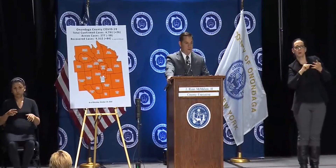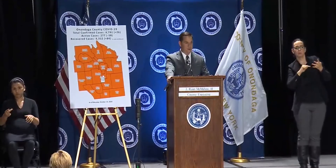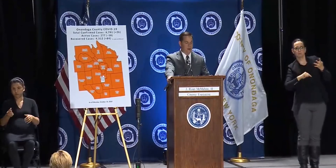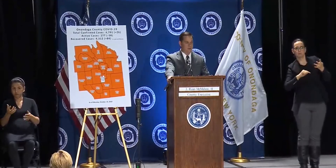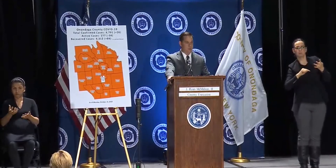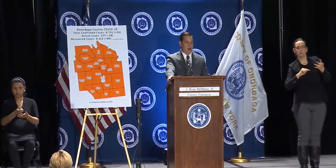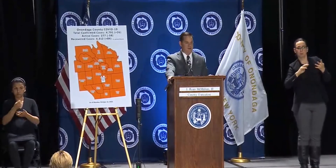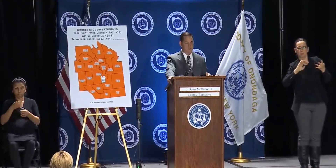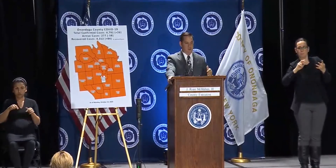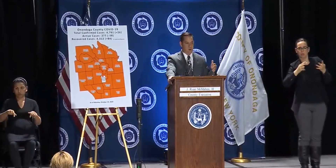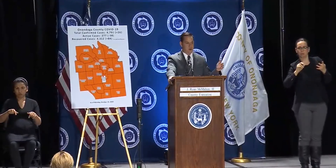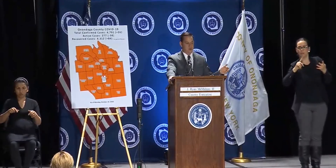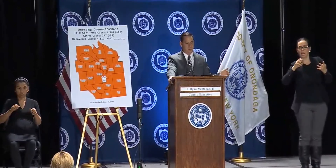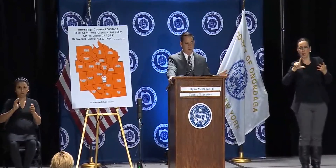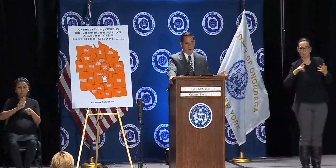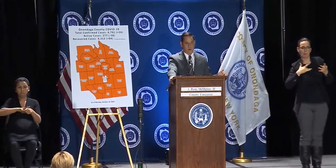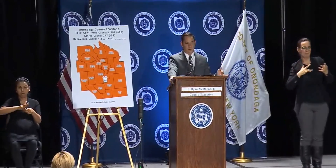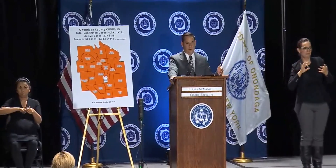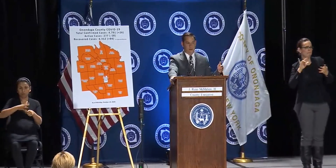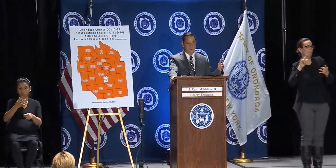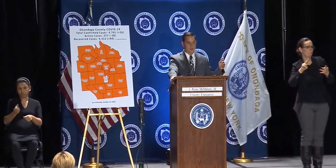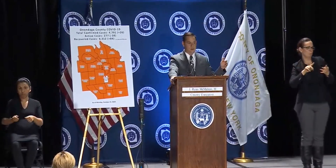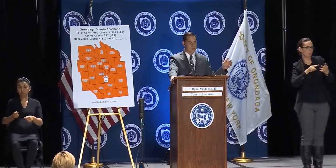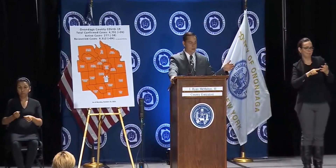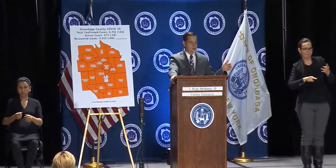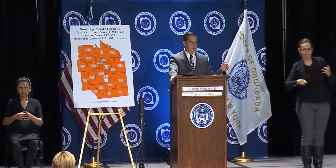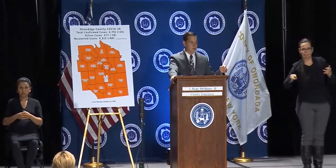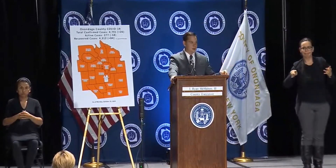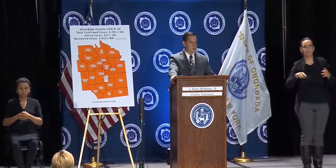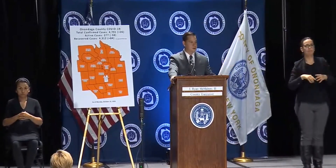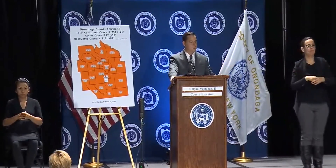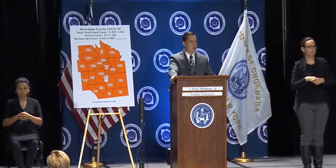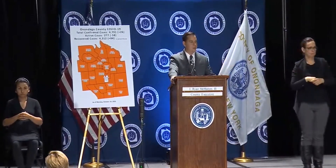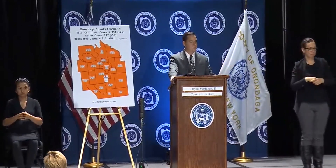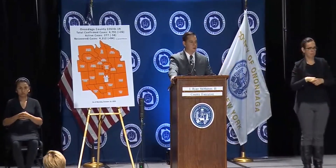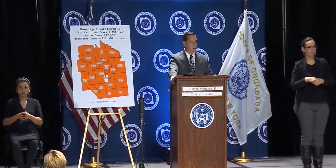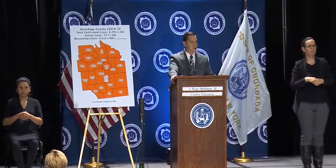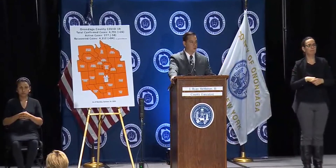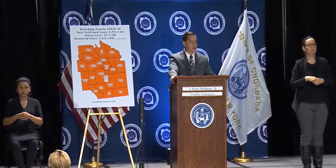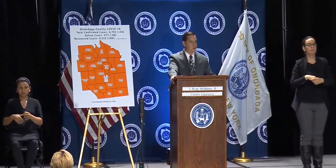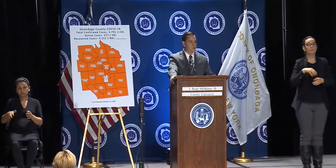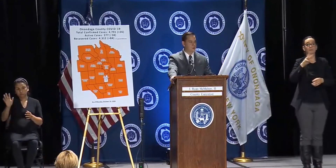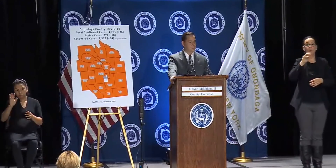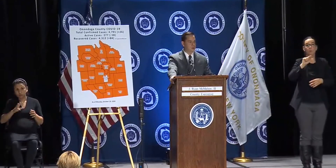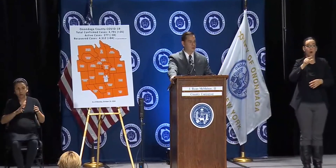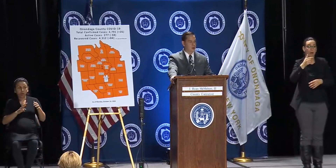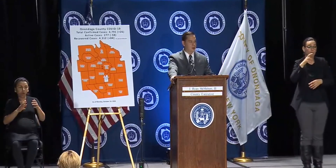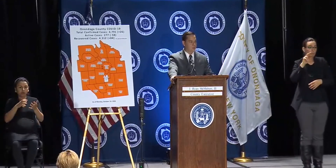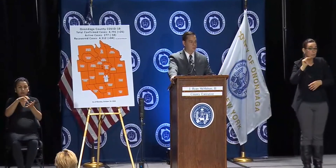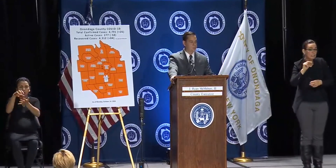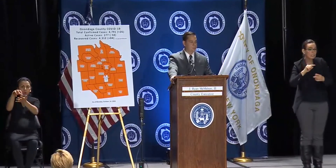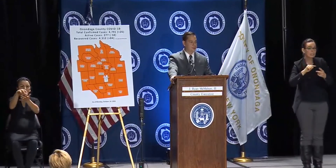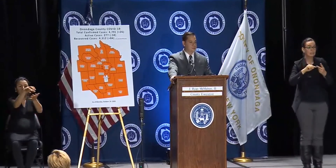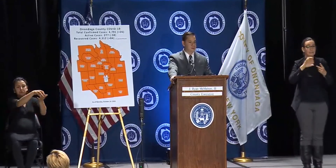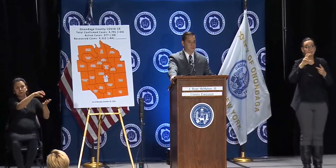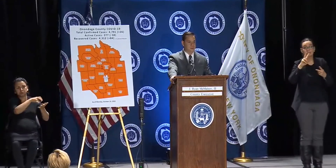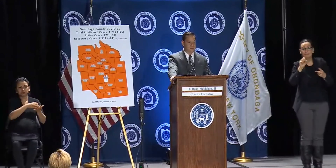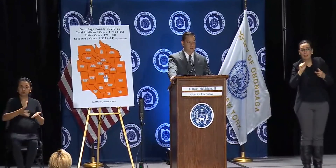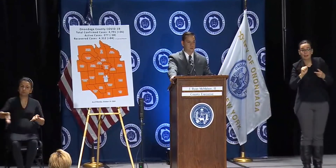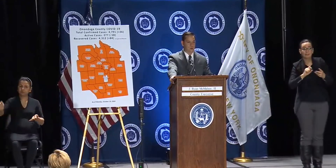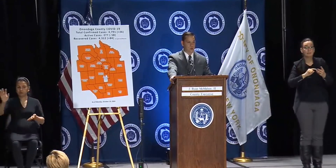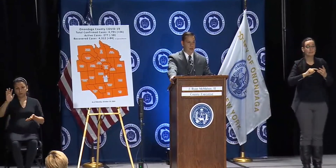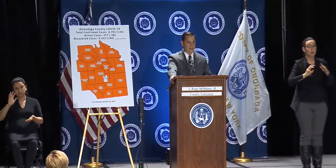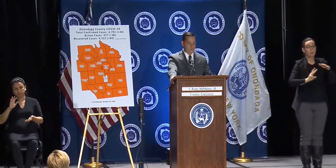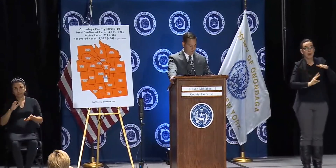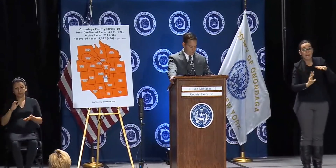Please, a lot of our private sector partners, whether it's Walgreens or CVS and Wegmans, are all doing it. So please